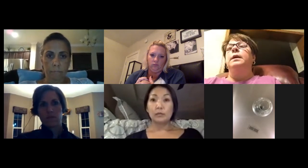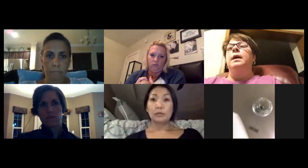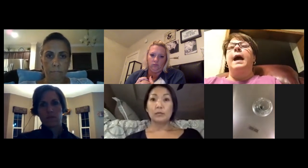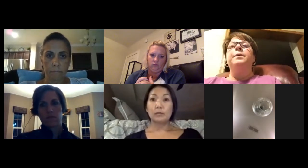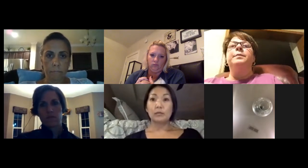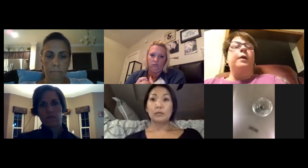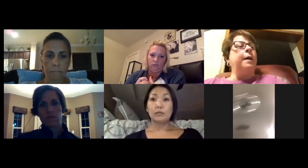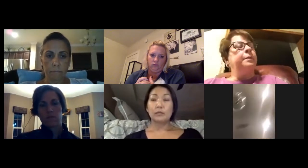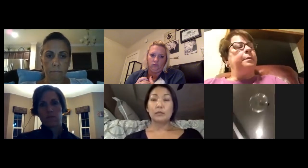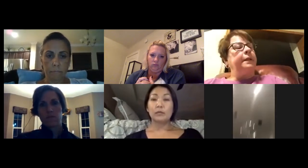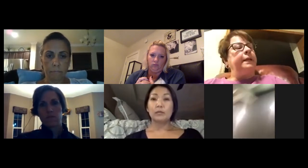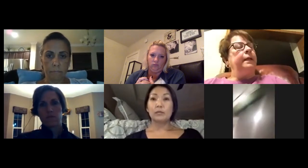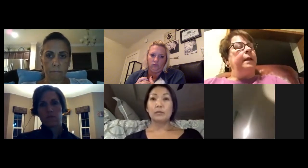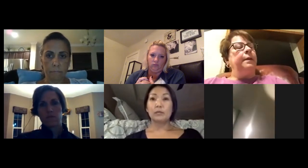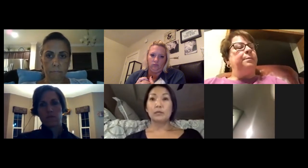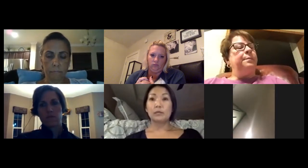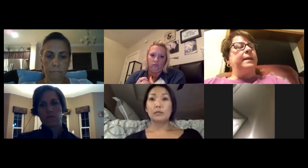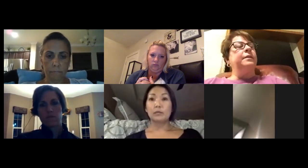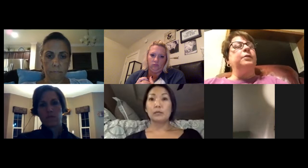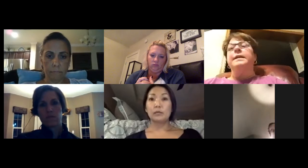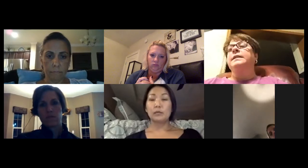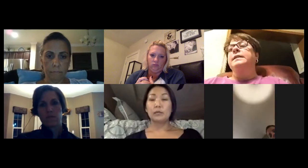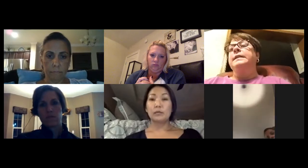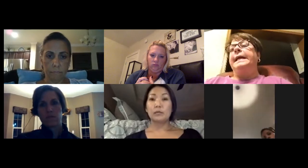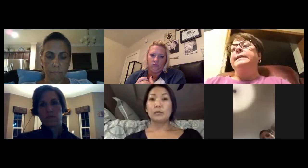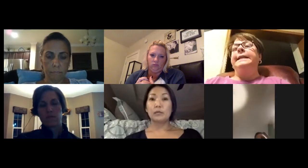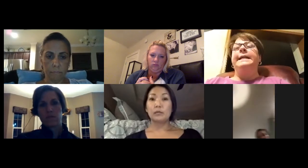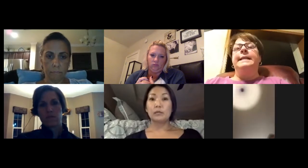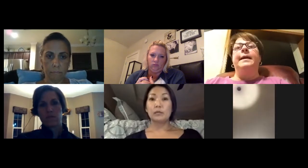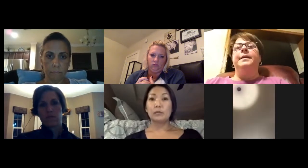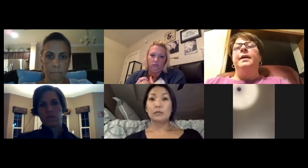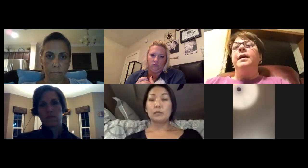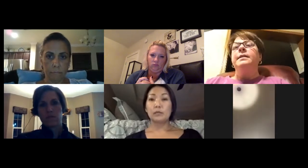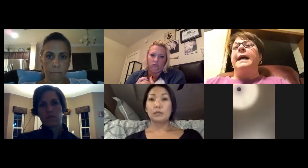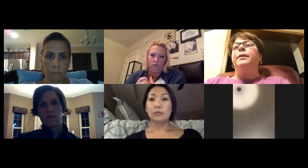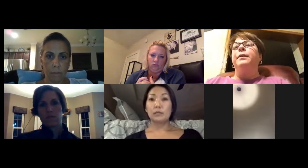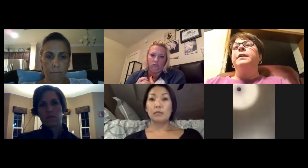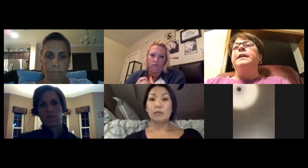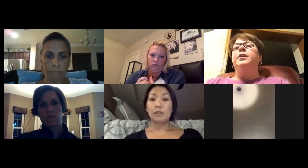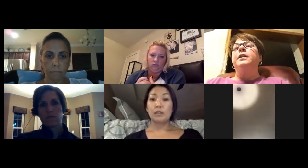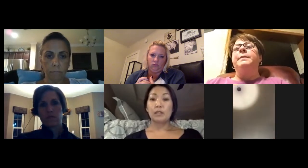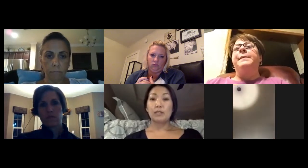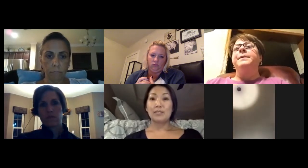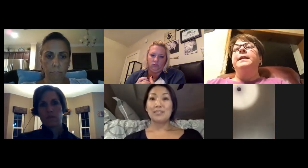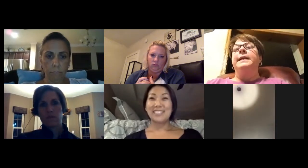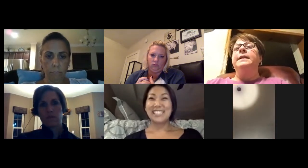I would probably make a little list because, like Leanne said, doubtfully you're going to be able to get into a